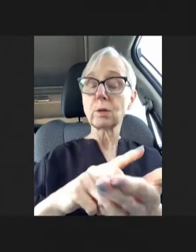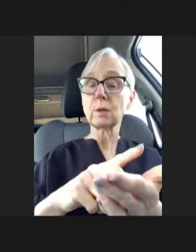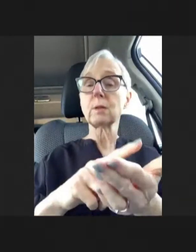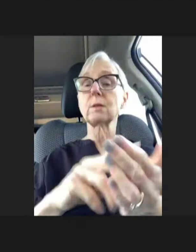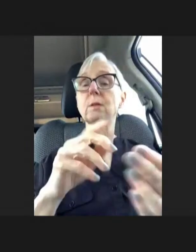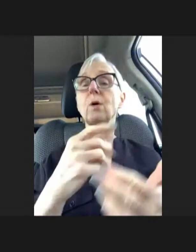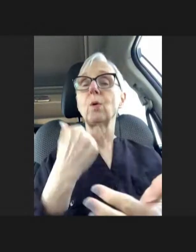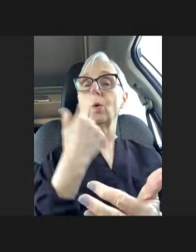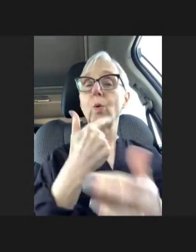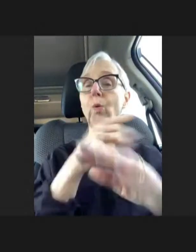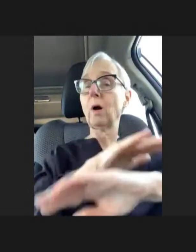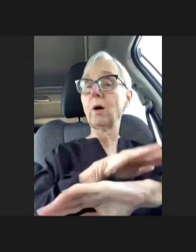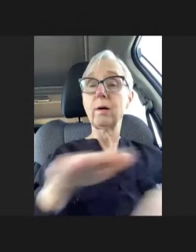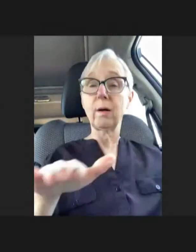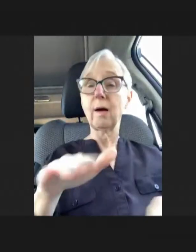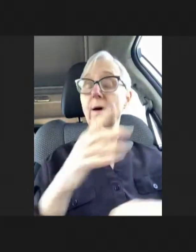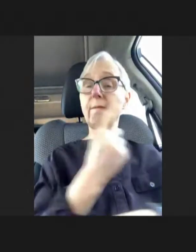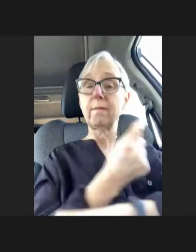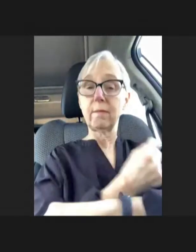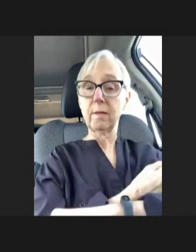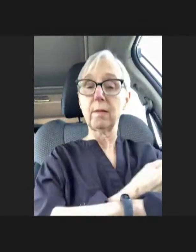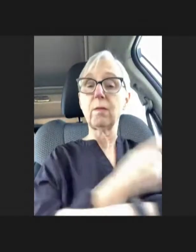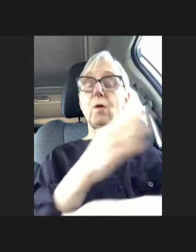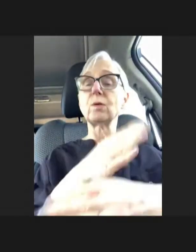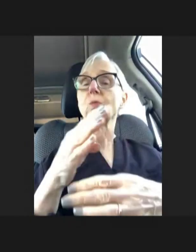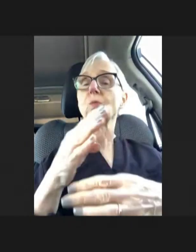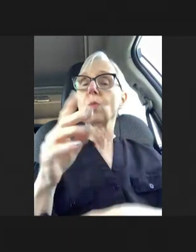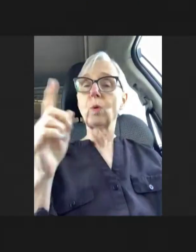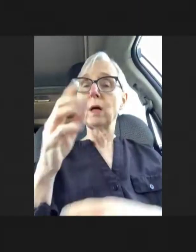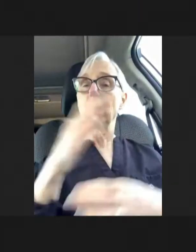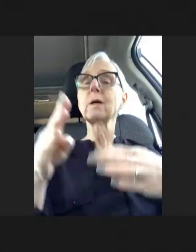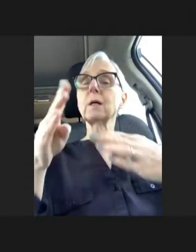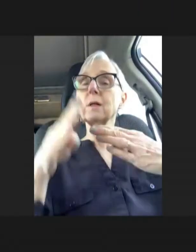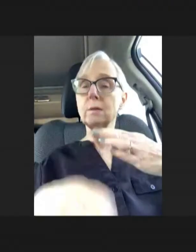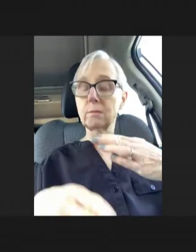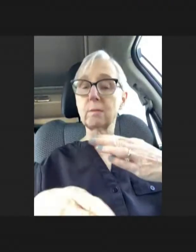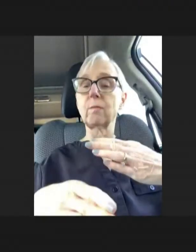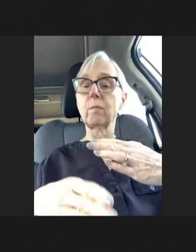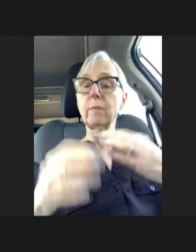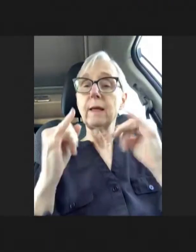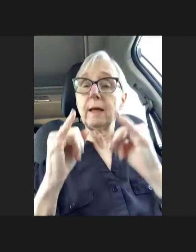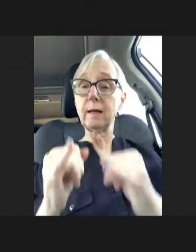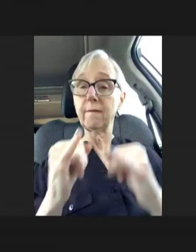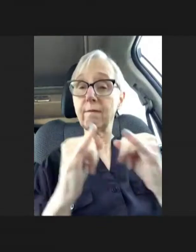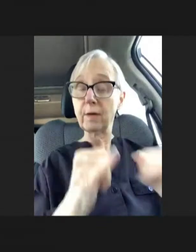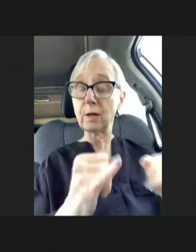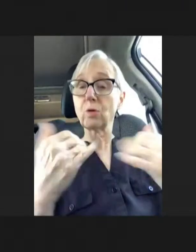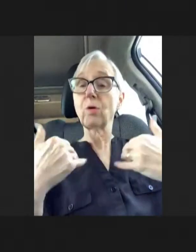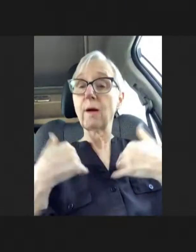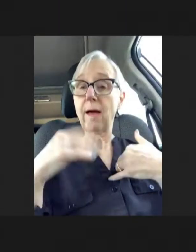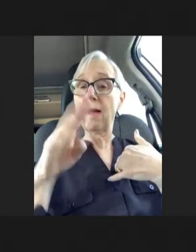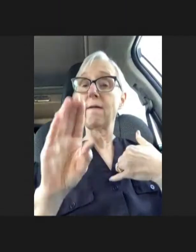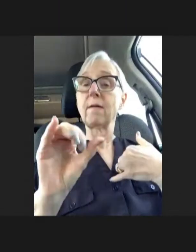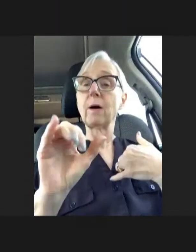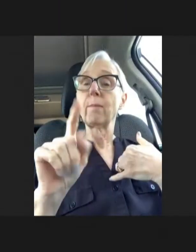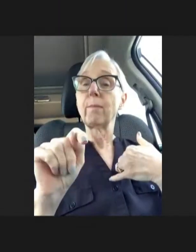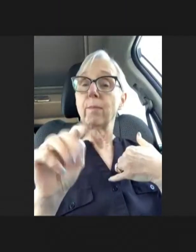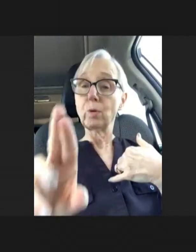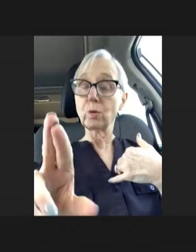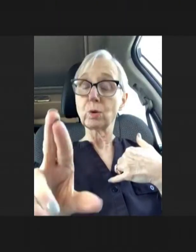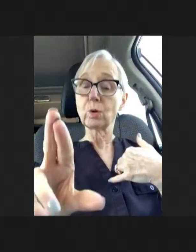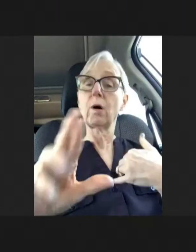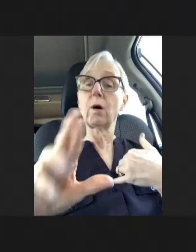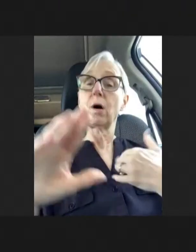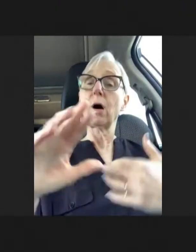unvaccinated. And really that's where those conclusions come from. So we know that individuals who have received a booster dose are least